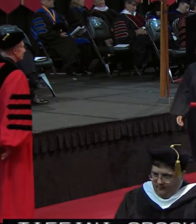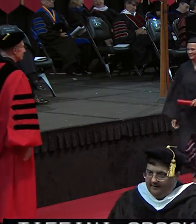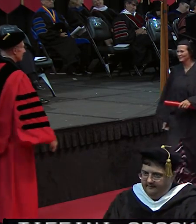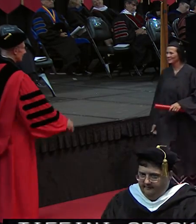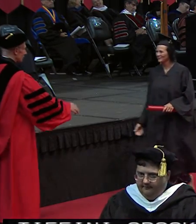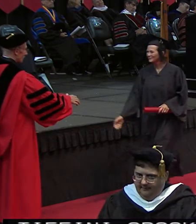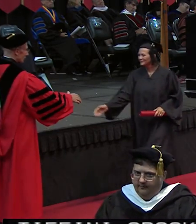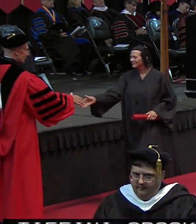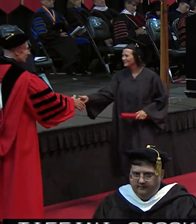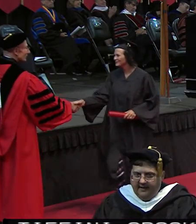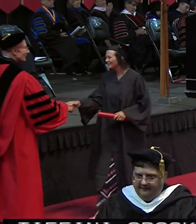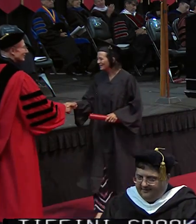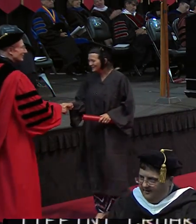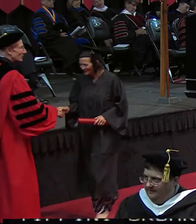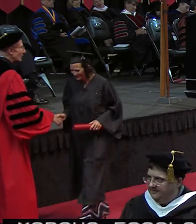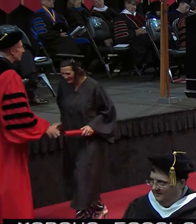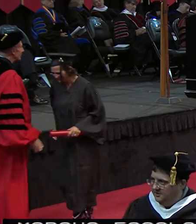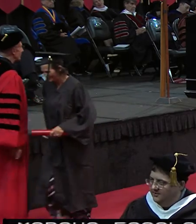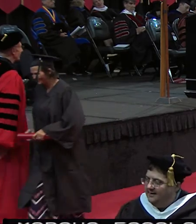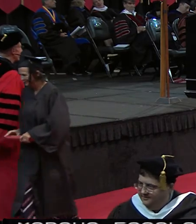Tara B. Folk.